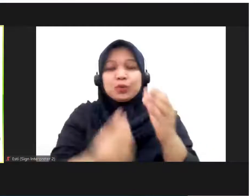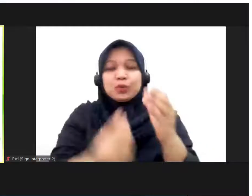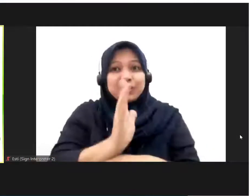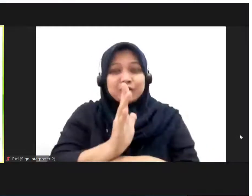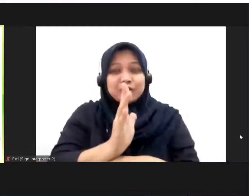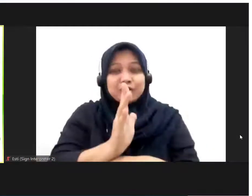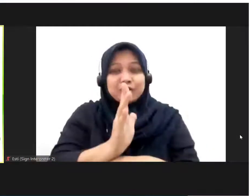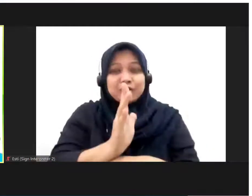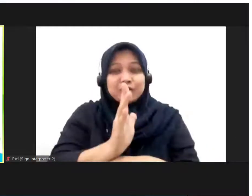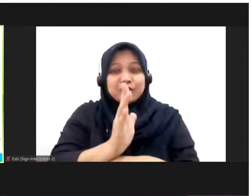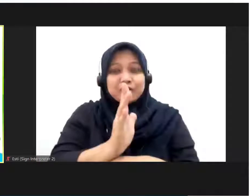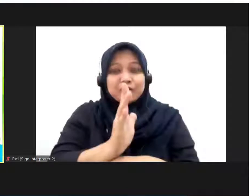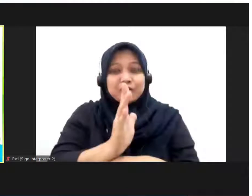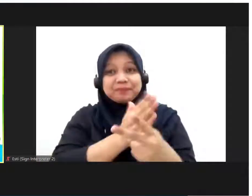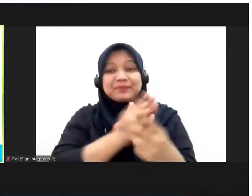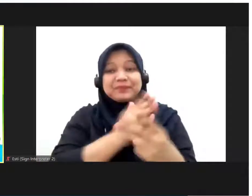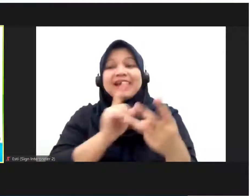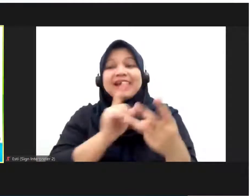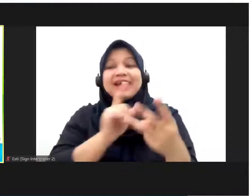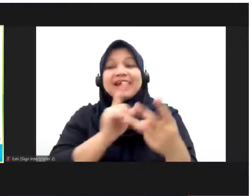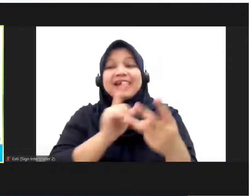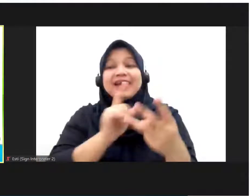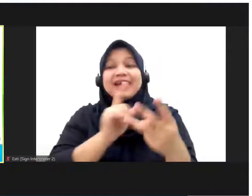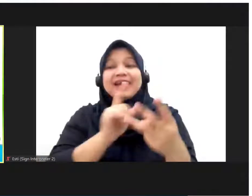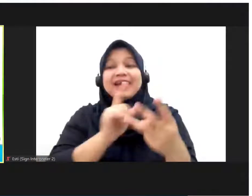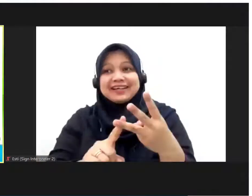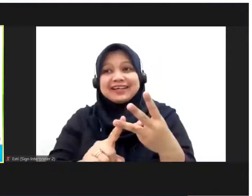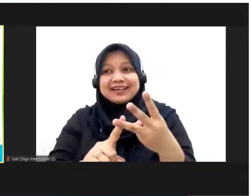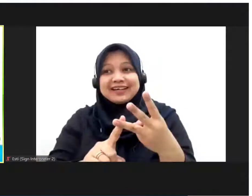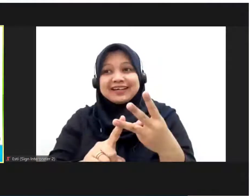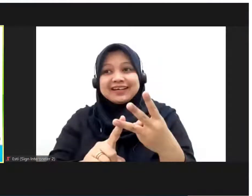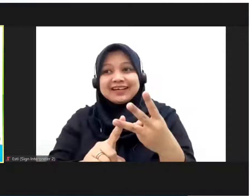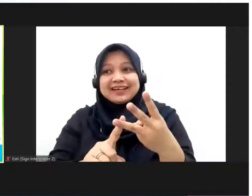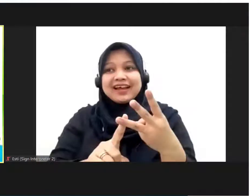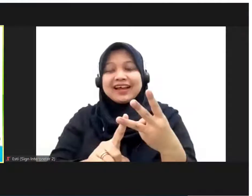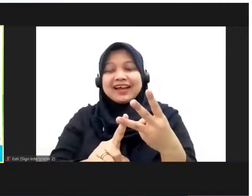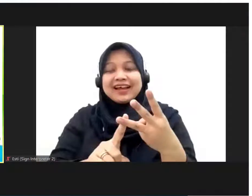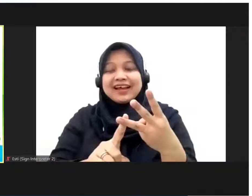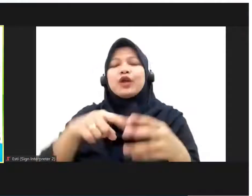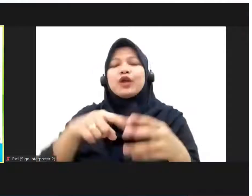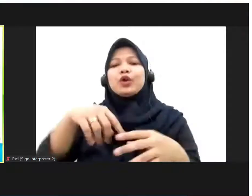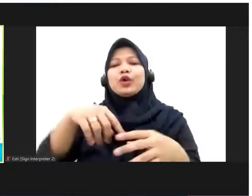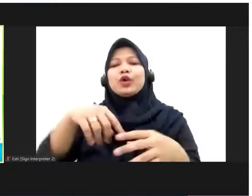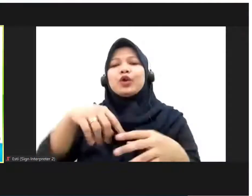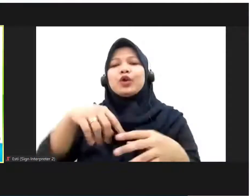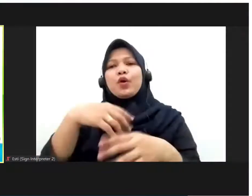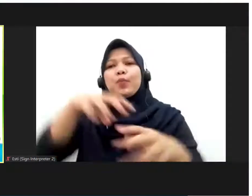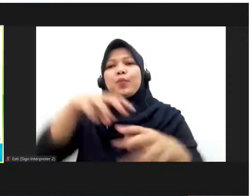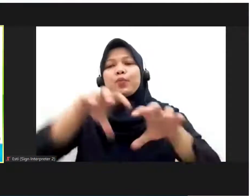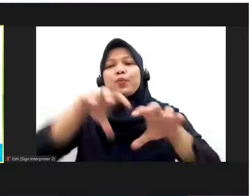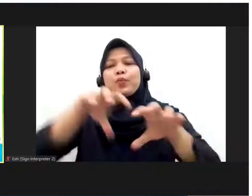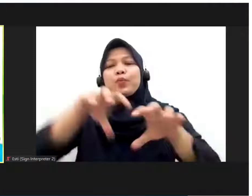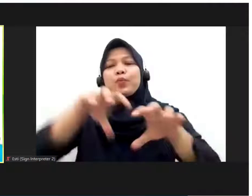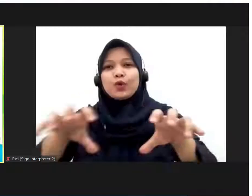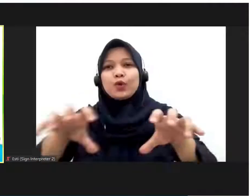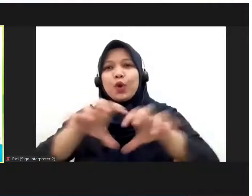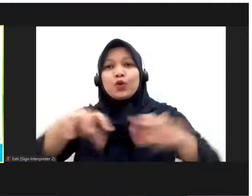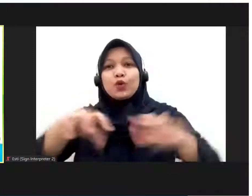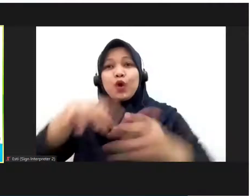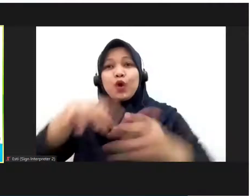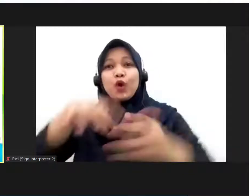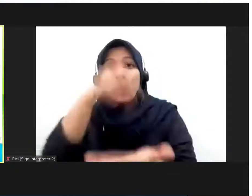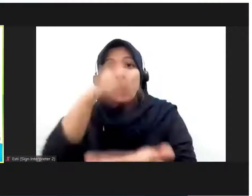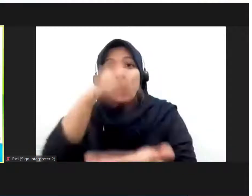then, the sharing of local produce, like especially in the rural areas, wherein